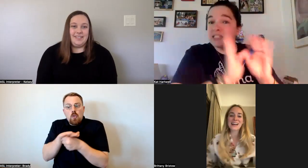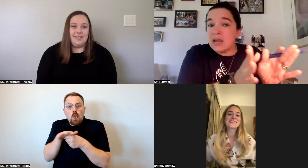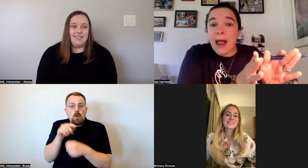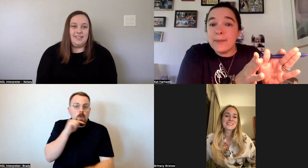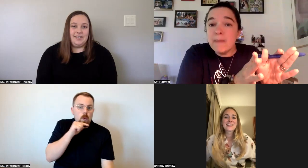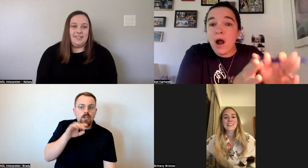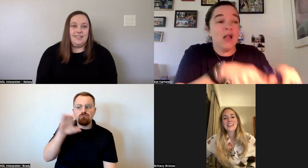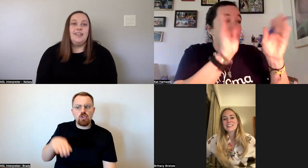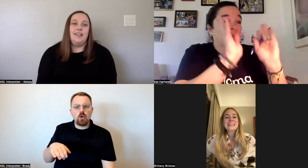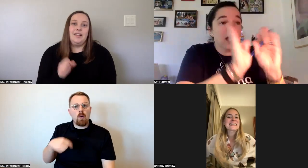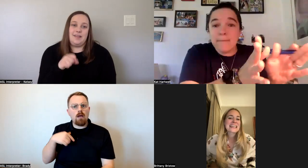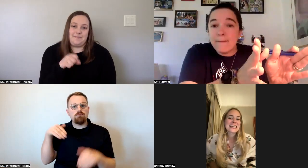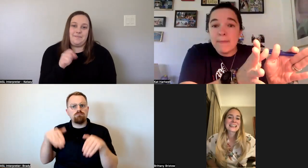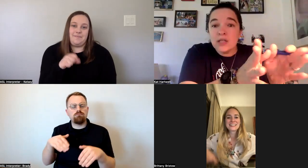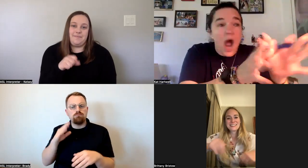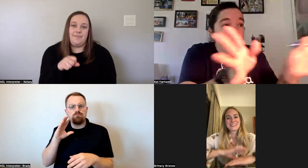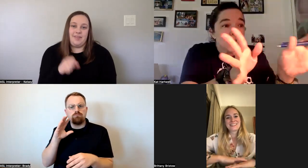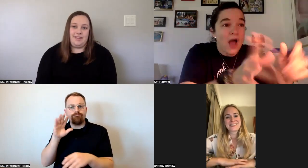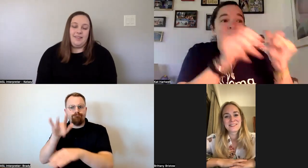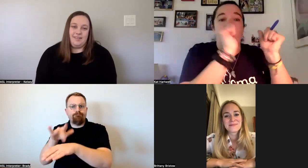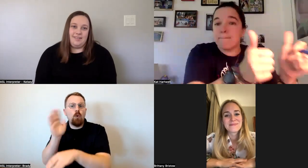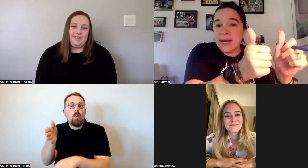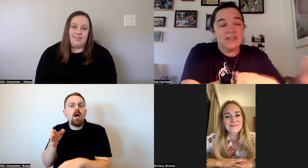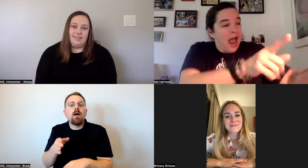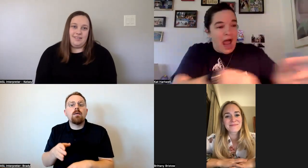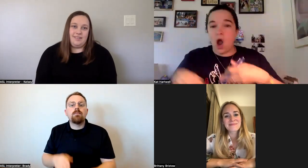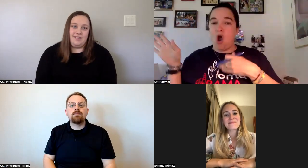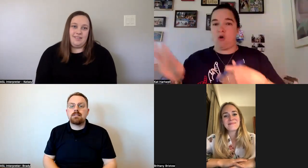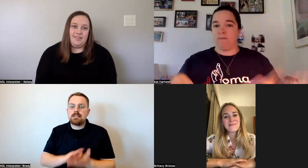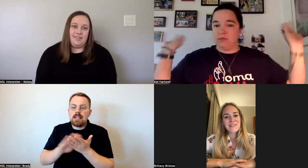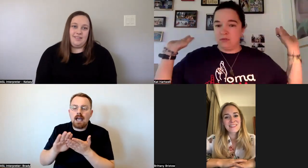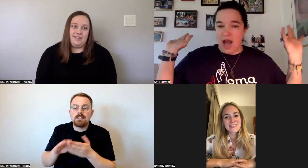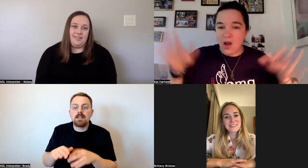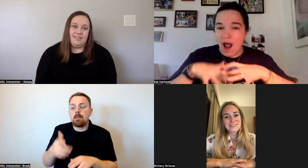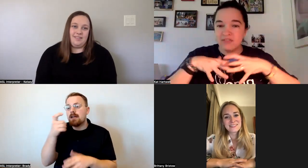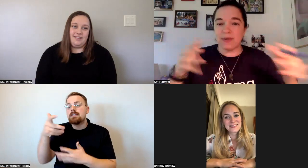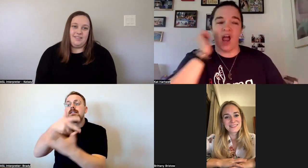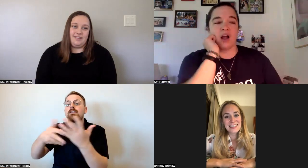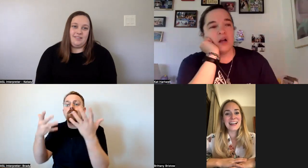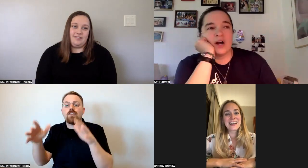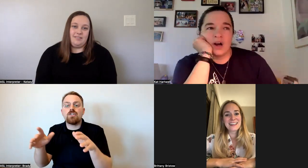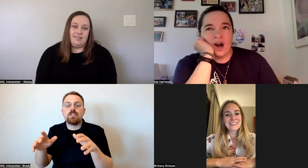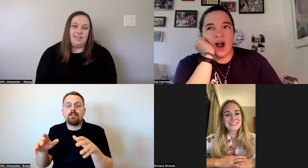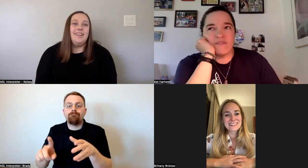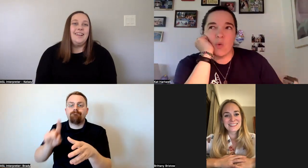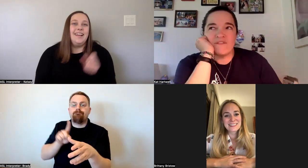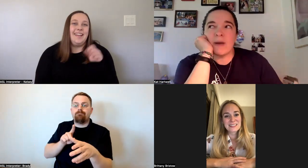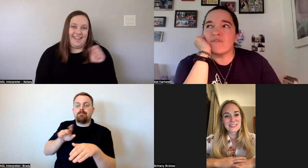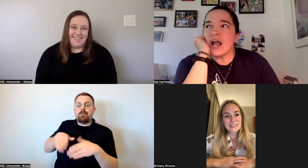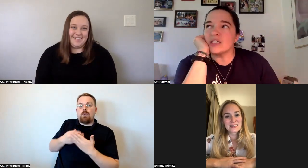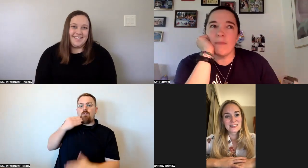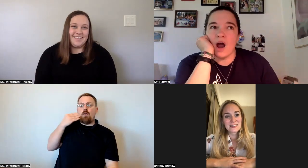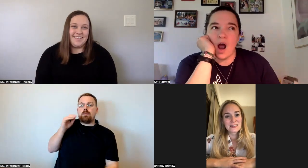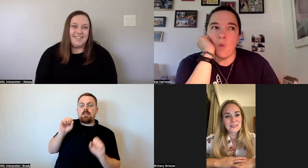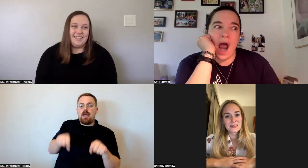in. My people told the whatever. Okay, please, I go home. I don't have to be like, I have to wait for